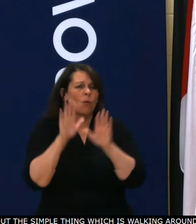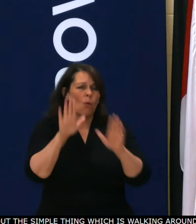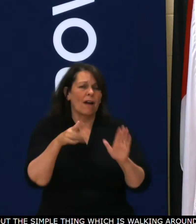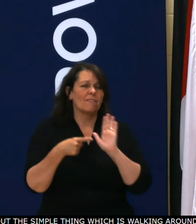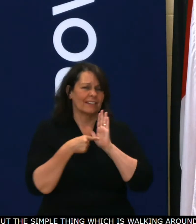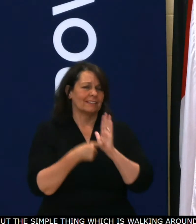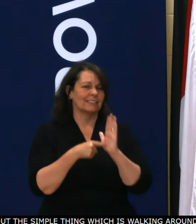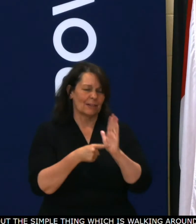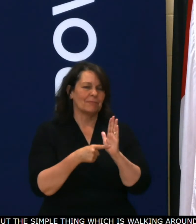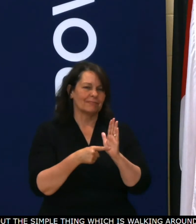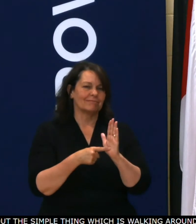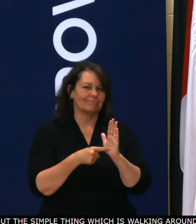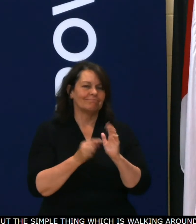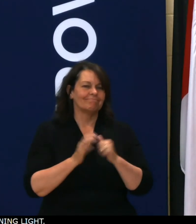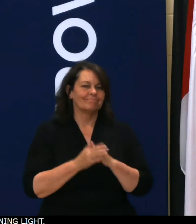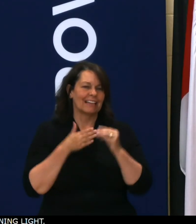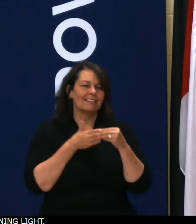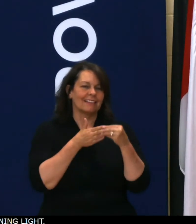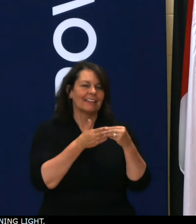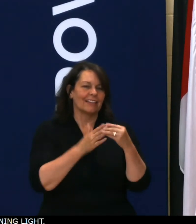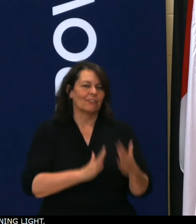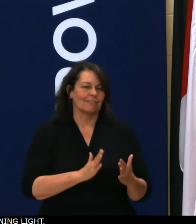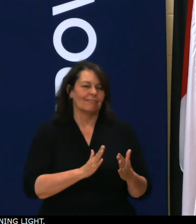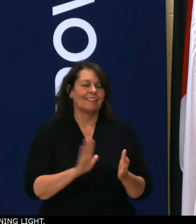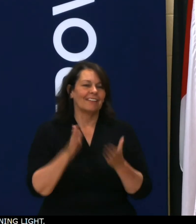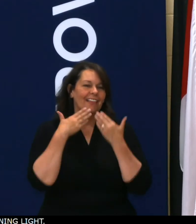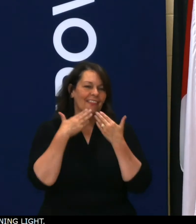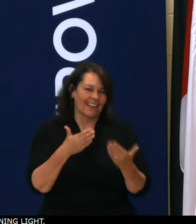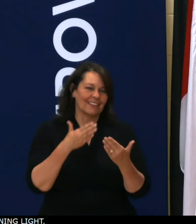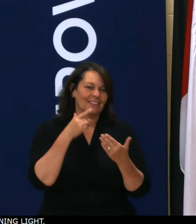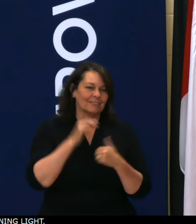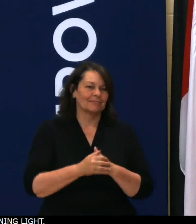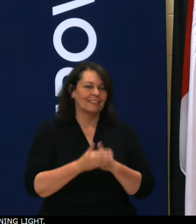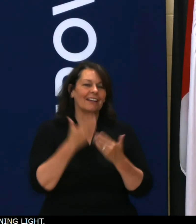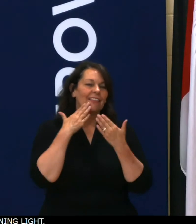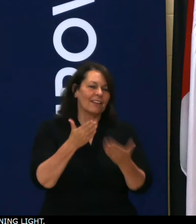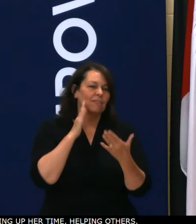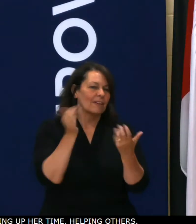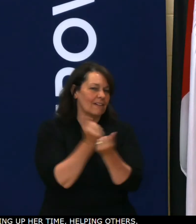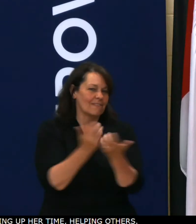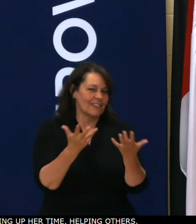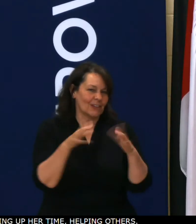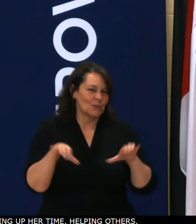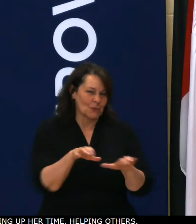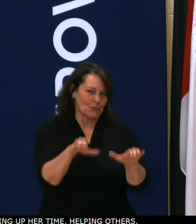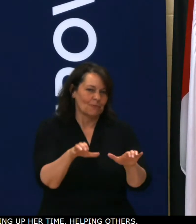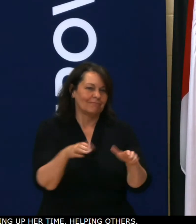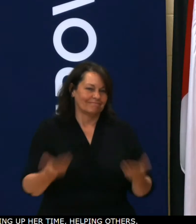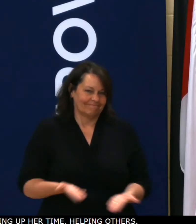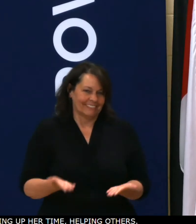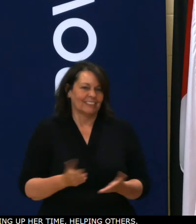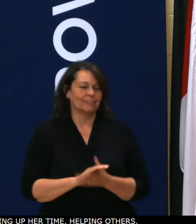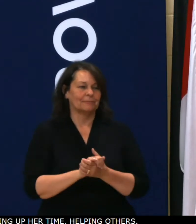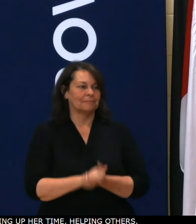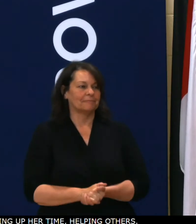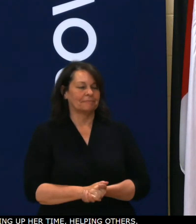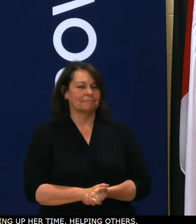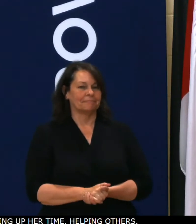ambassador. Thank you for being you, and thank you for everything you've done for us.